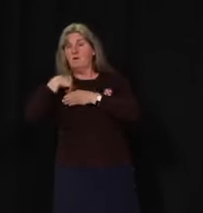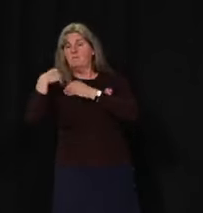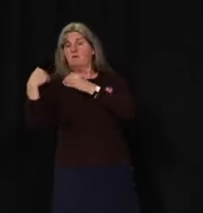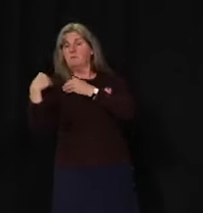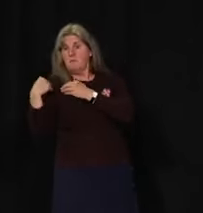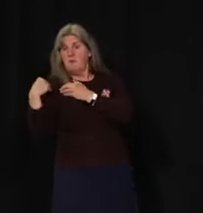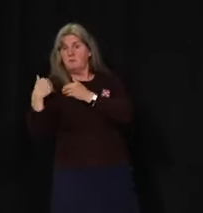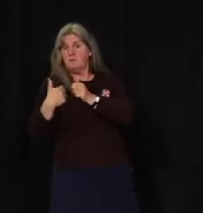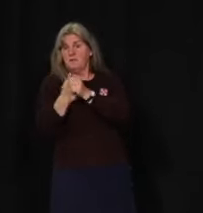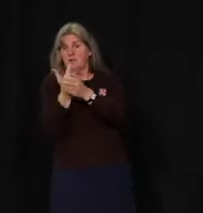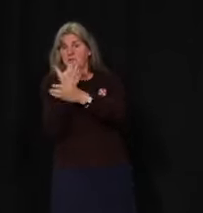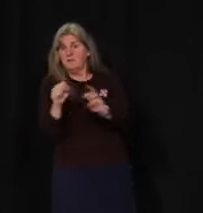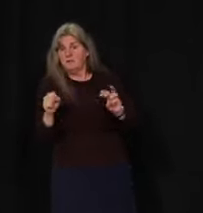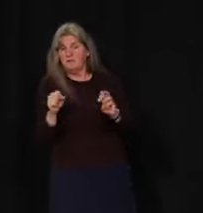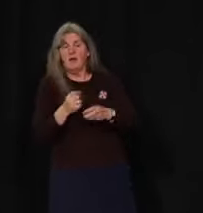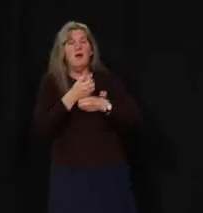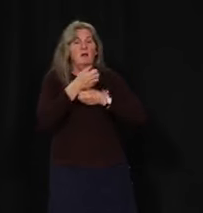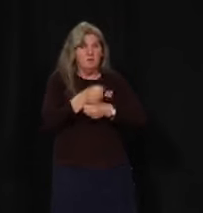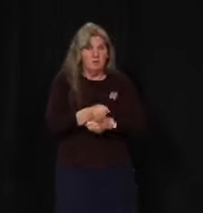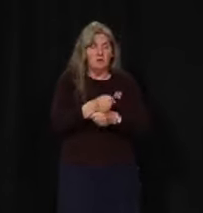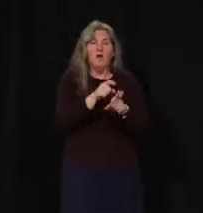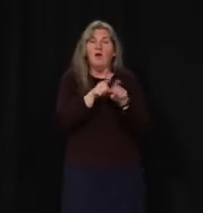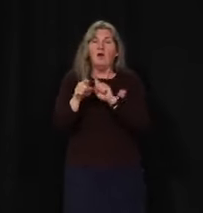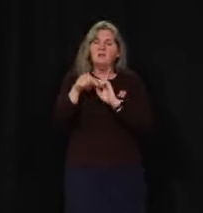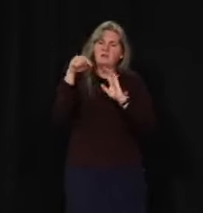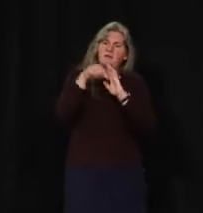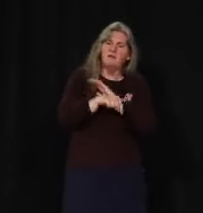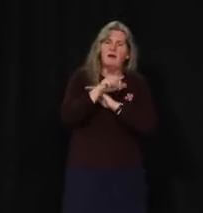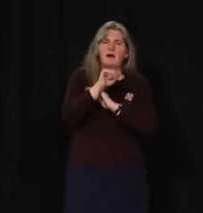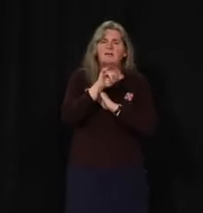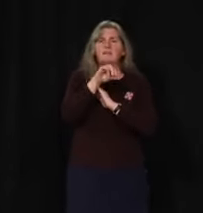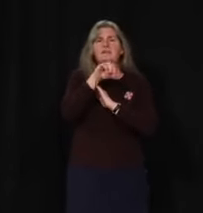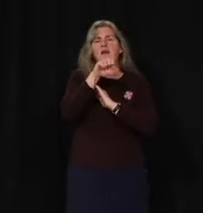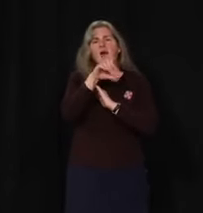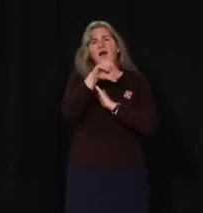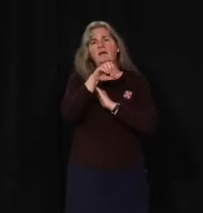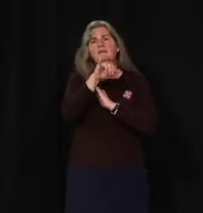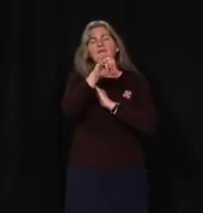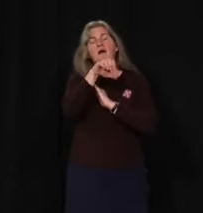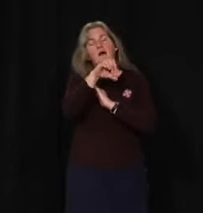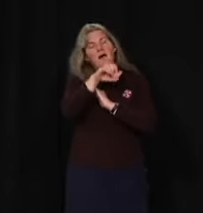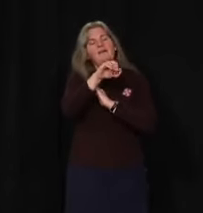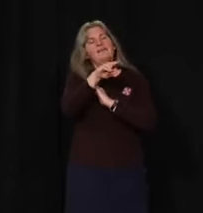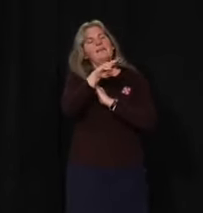contained, I have trust in our acute care system as we have worked so closely with them all along.